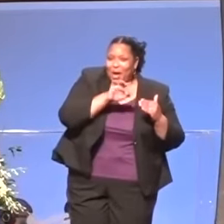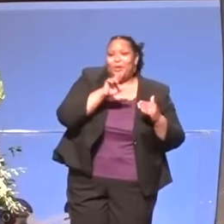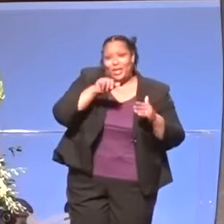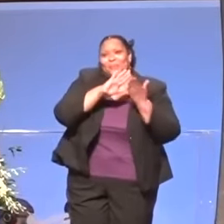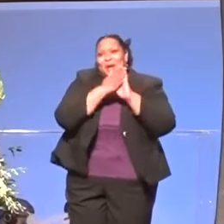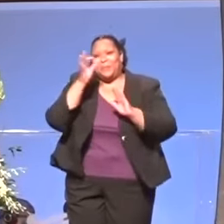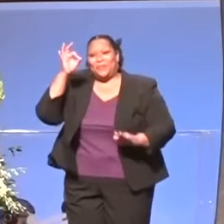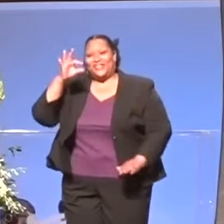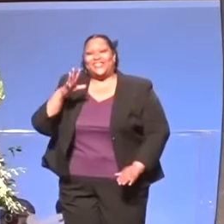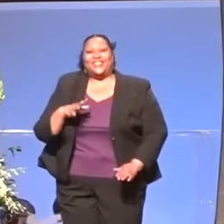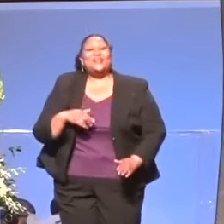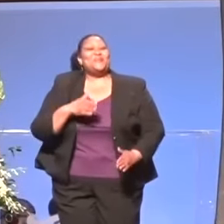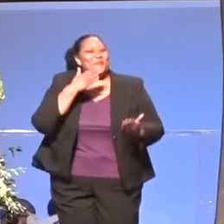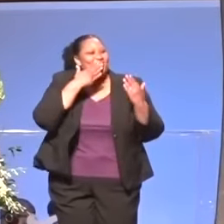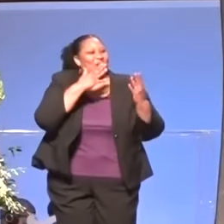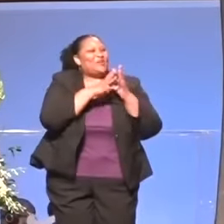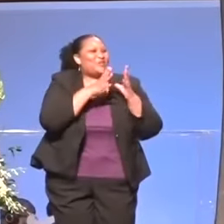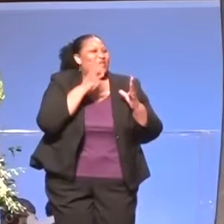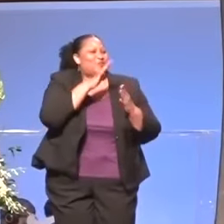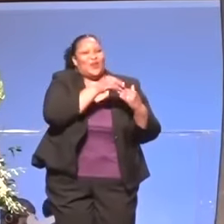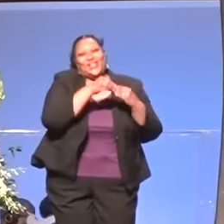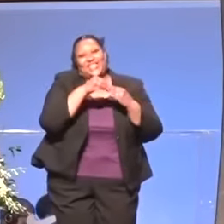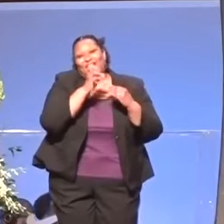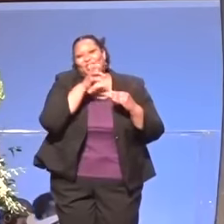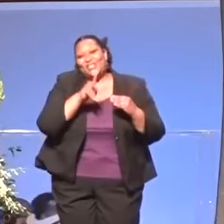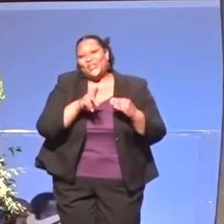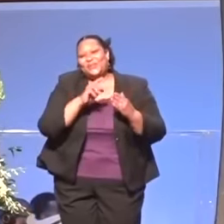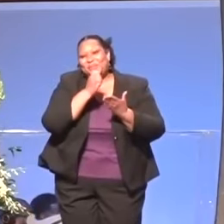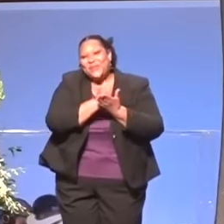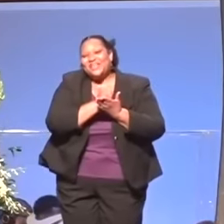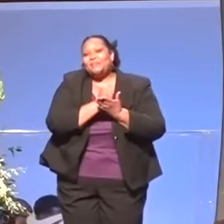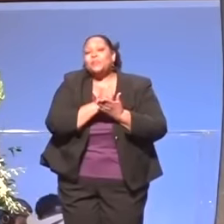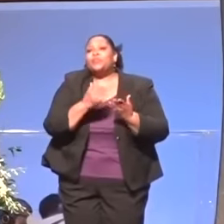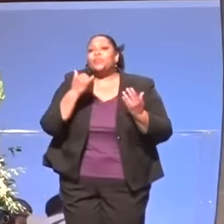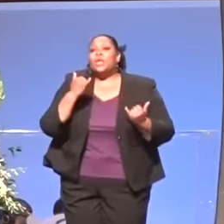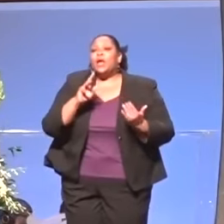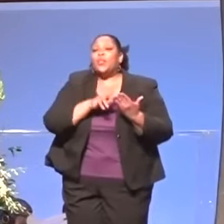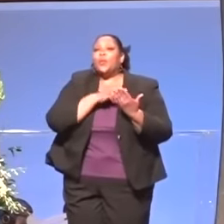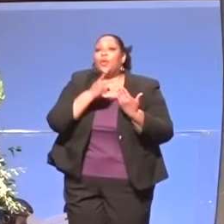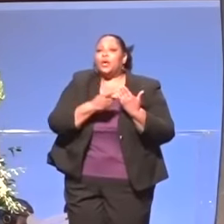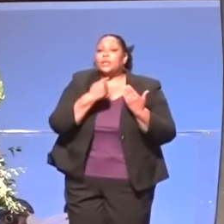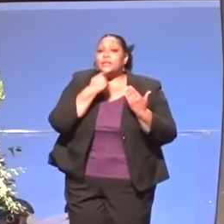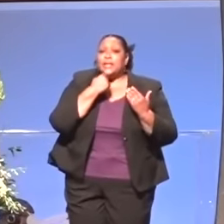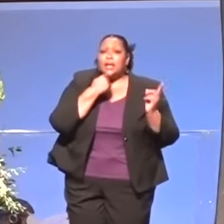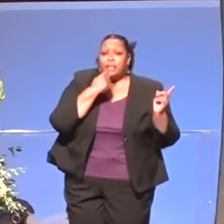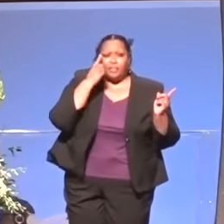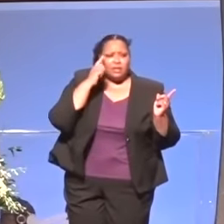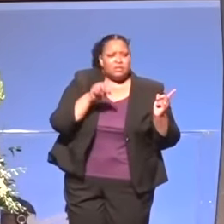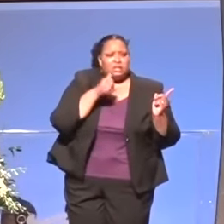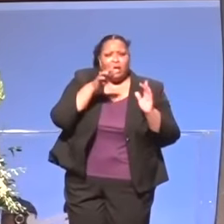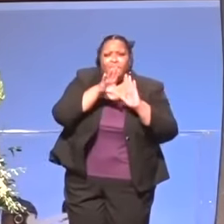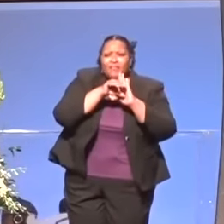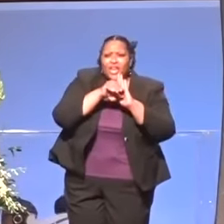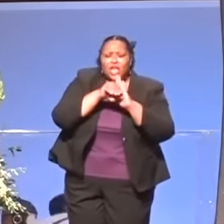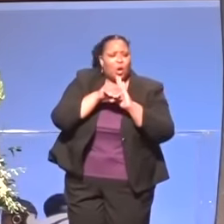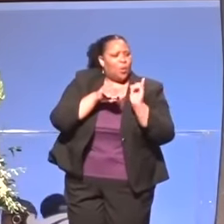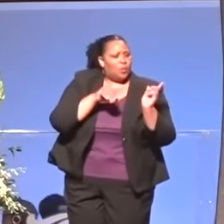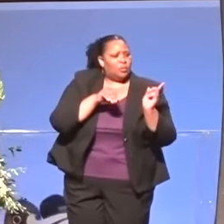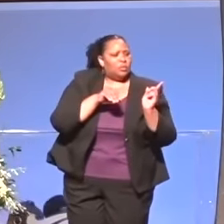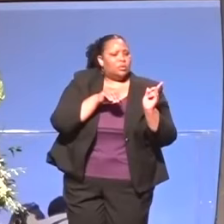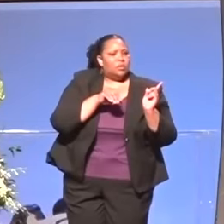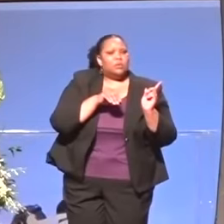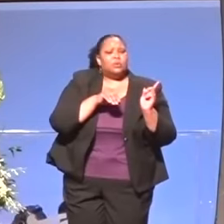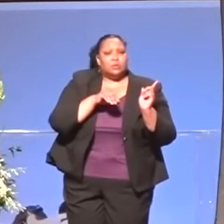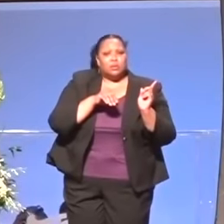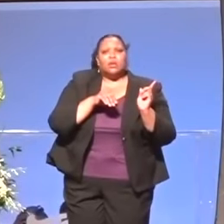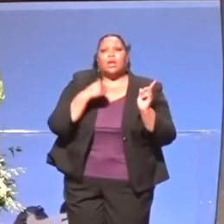Houston. And we thank God for his leadership. Amen. Amen. The program calls for believe there's another video montage that is about